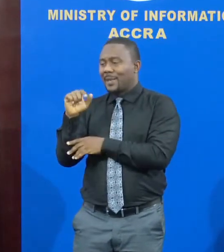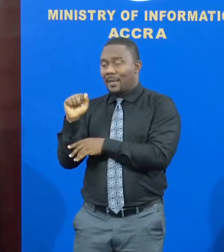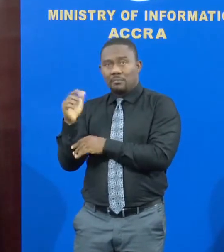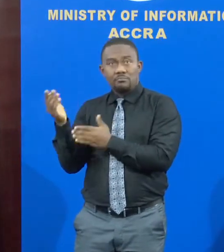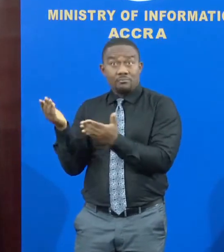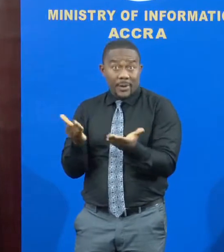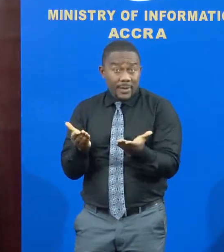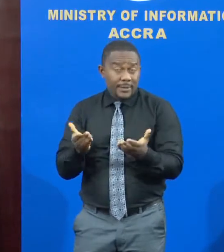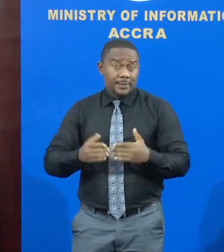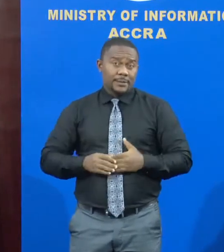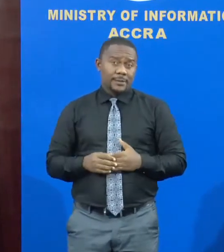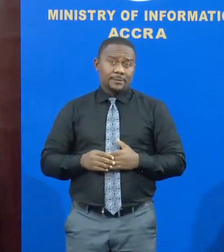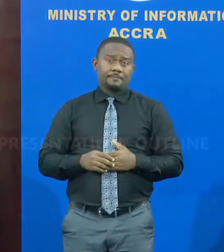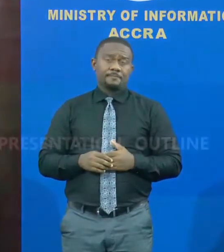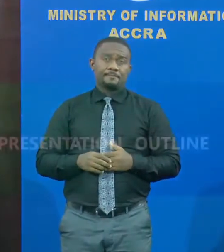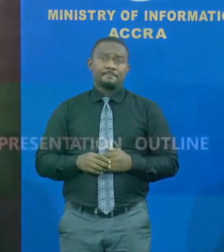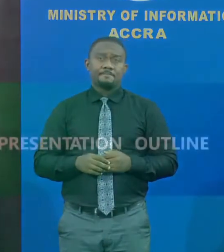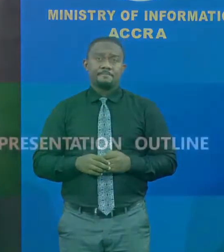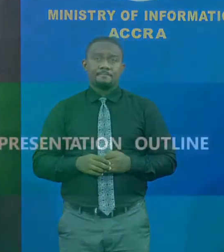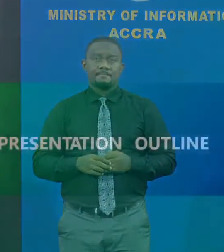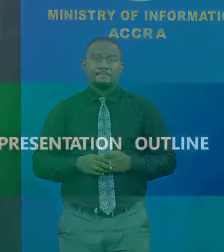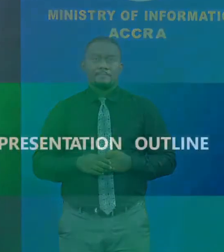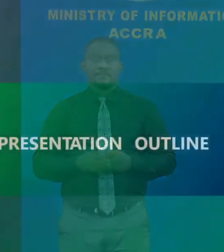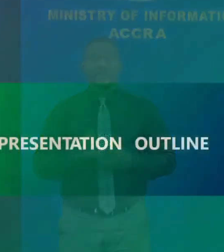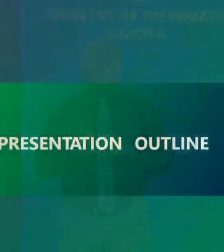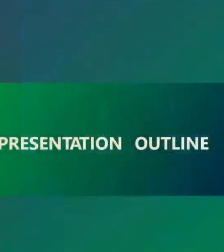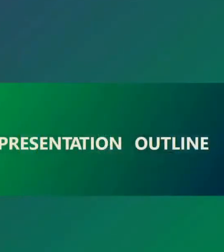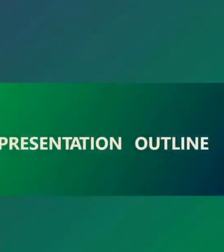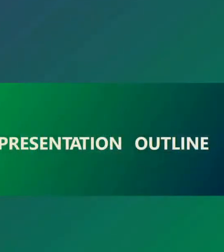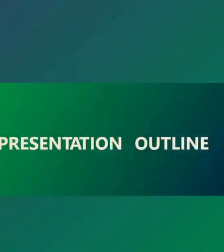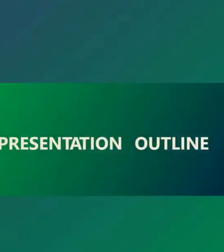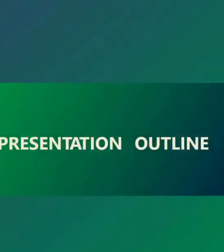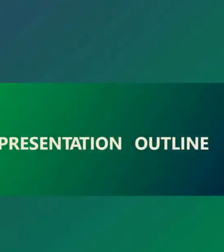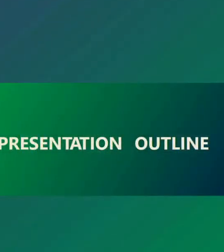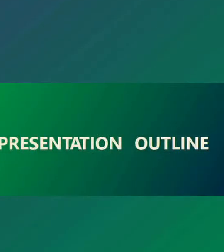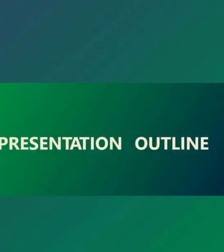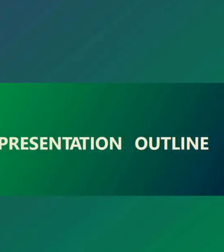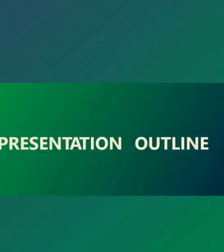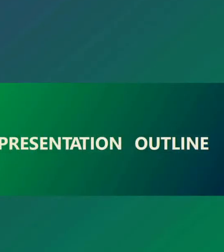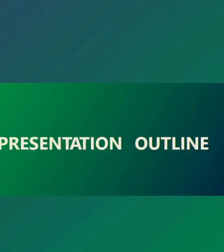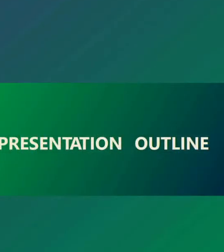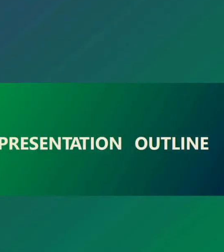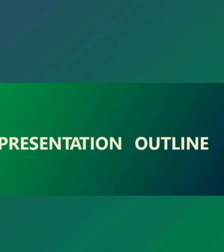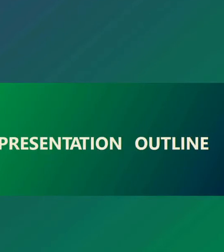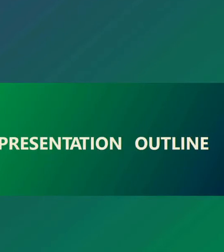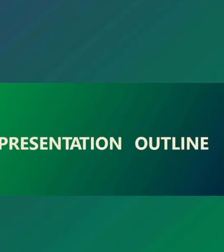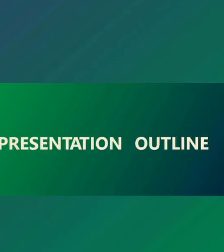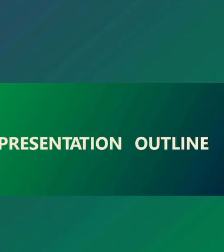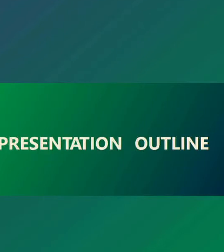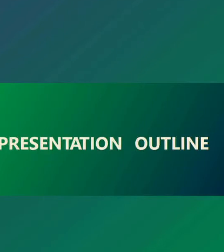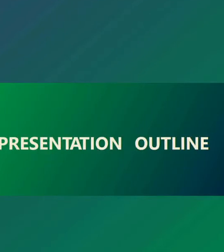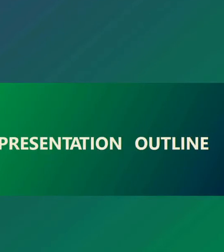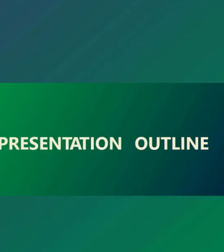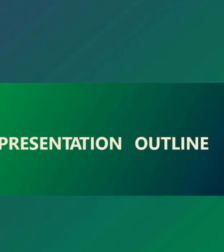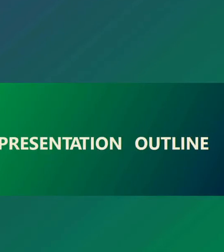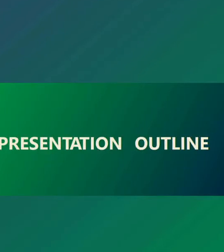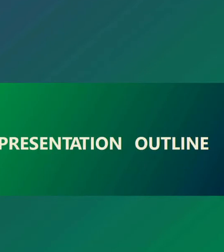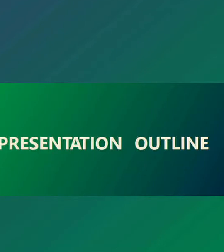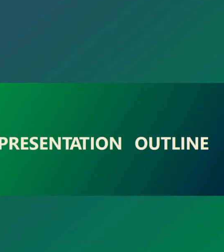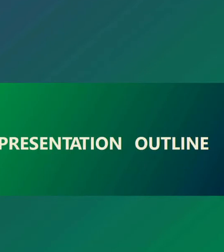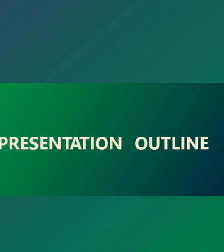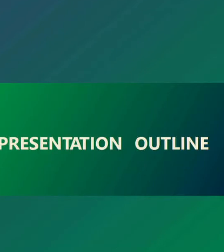economic advancement, and an update on the data harmonization and integration efforts in order to link